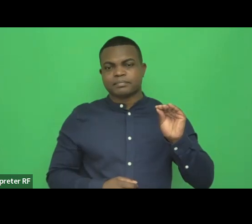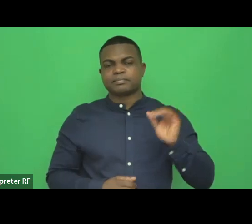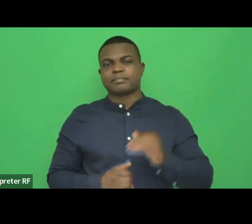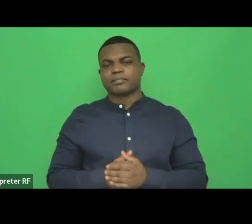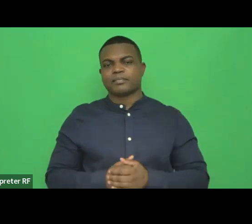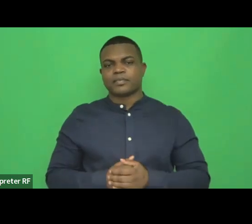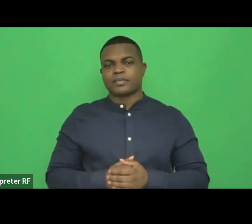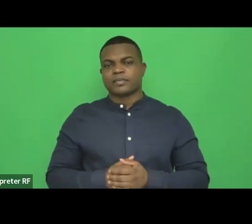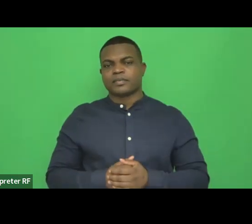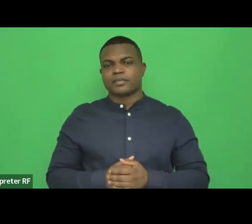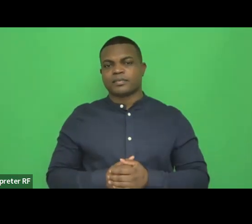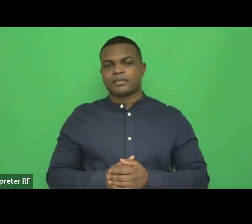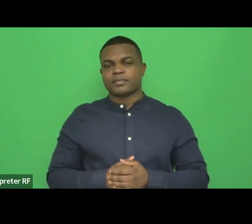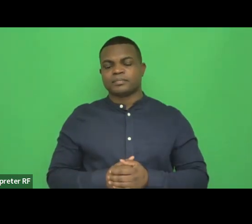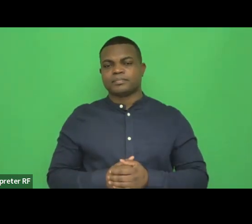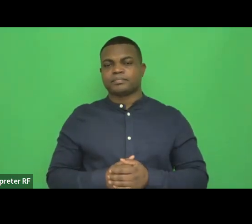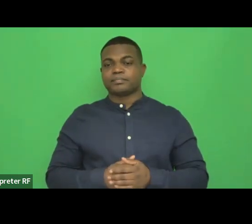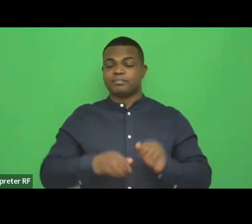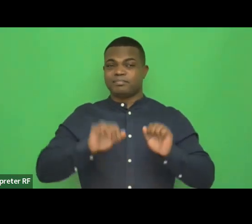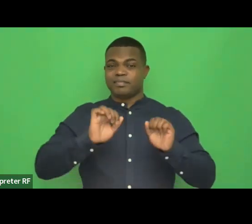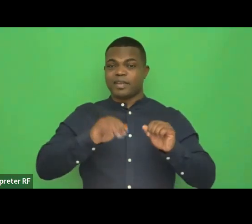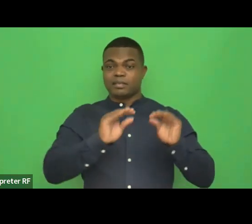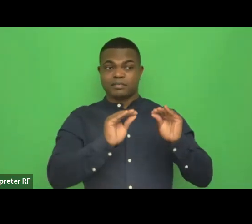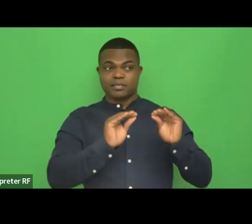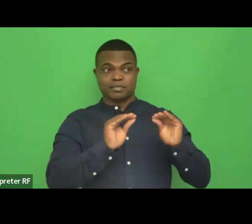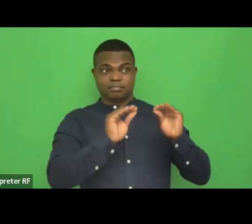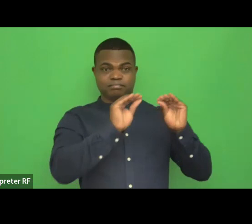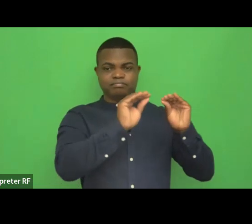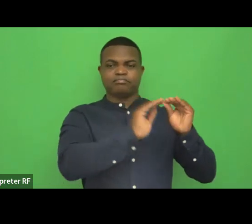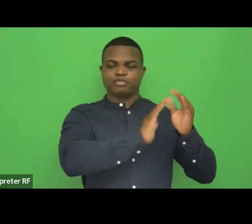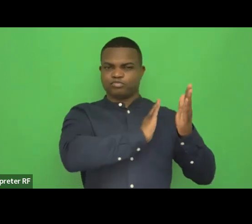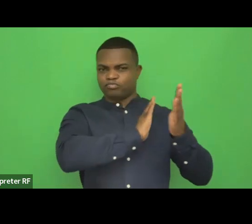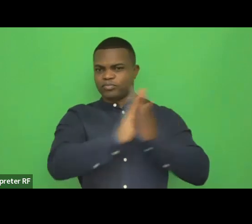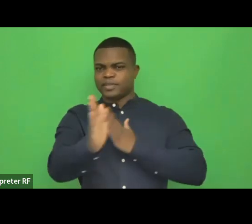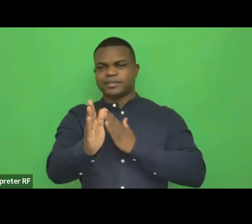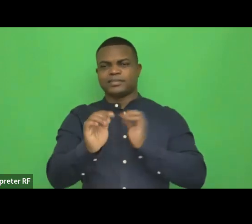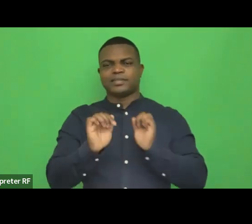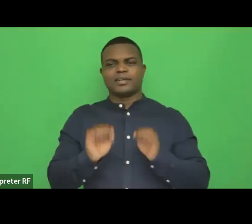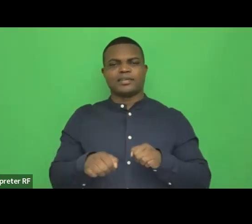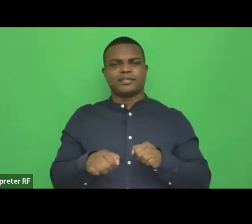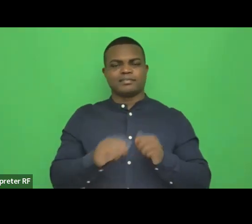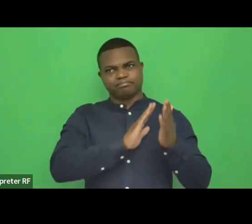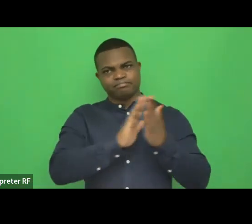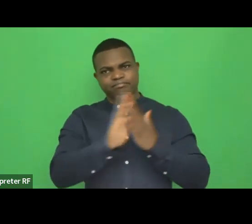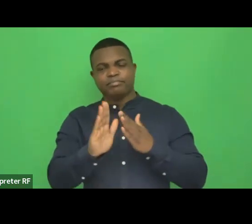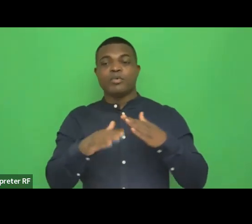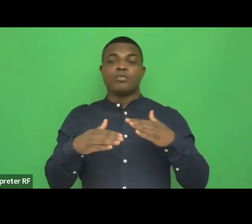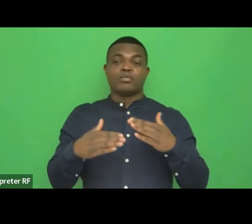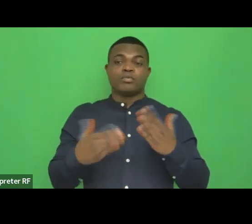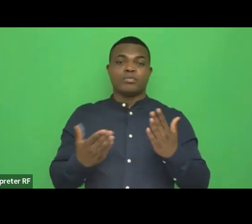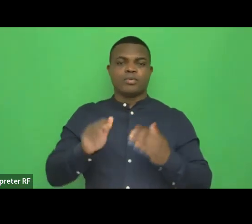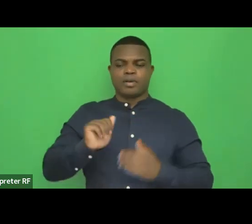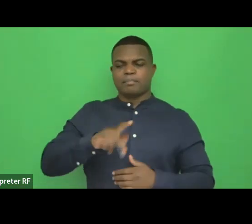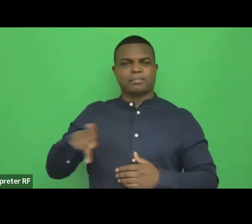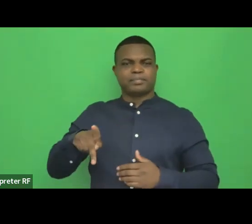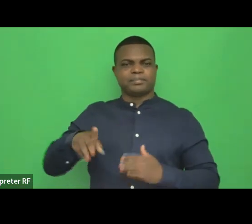Explorer. So I've just opened this document and I'm clicking on the button that says Word to EPUB. It